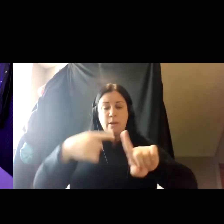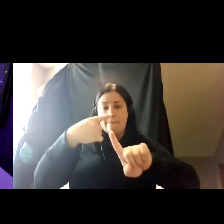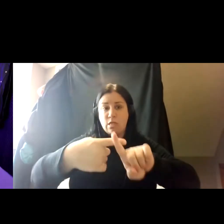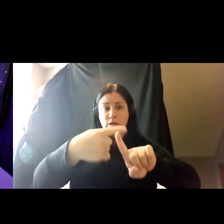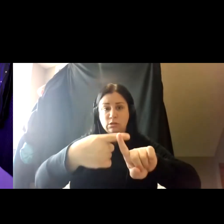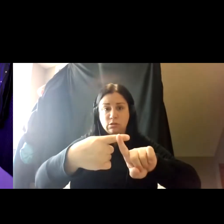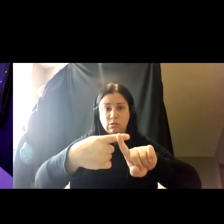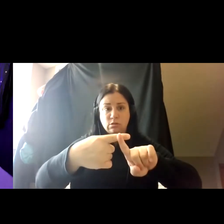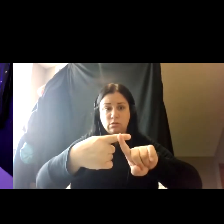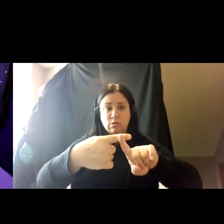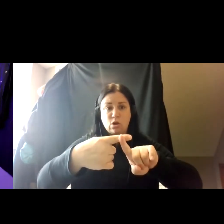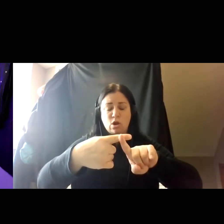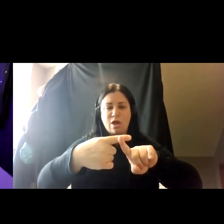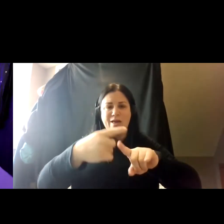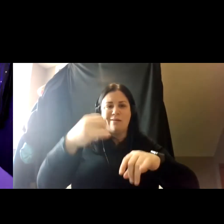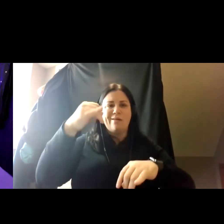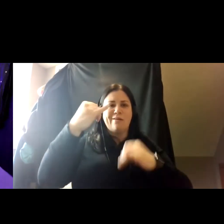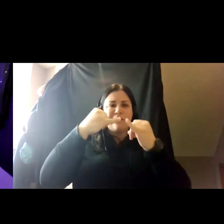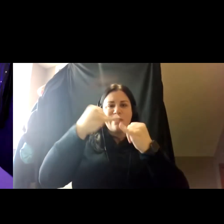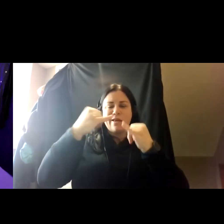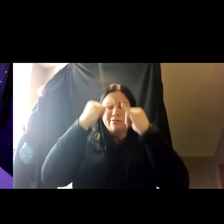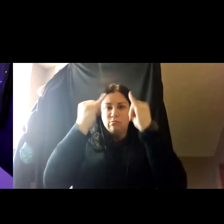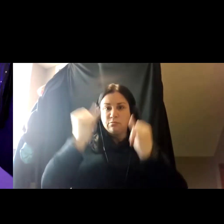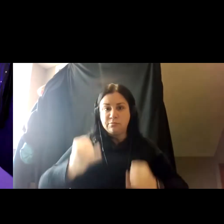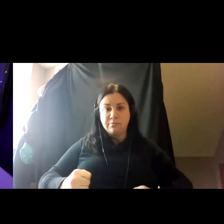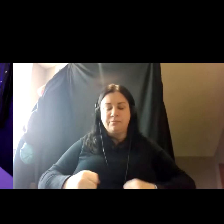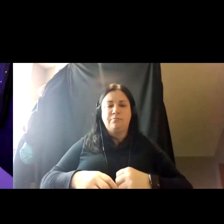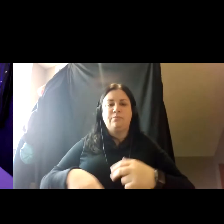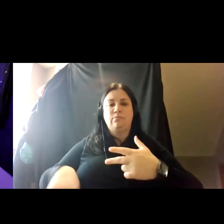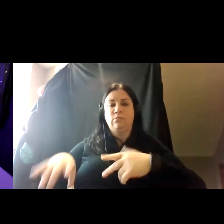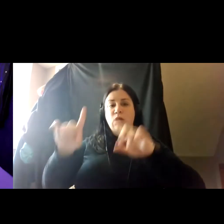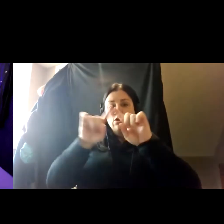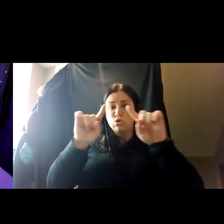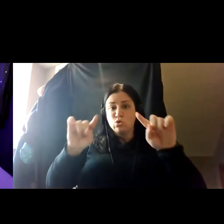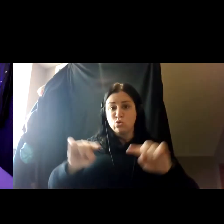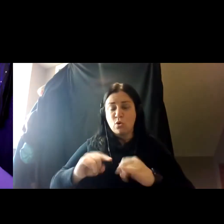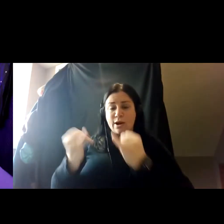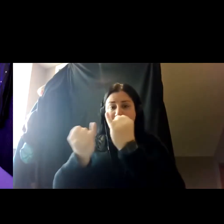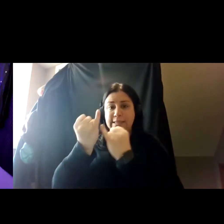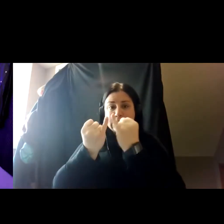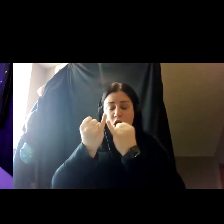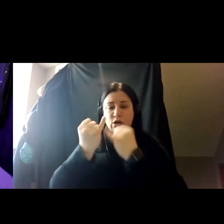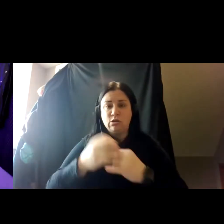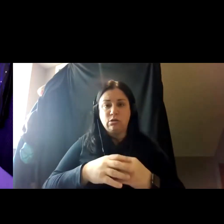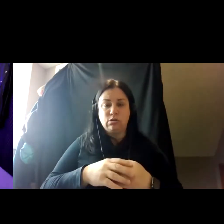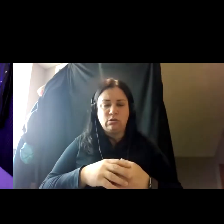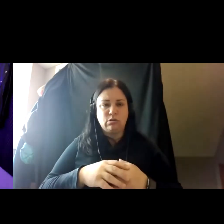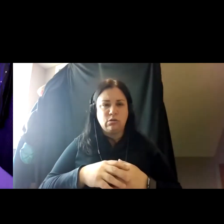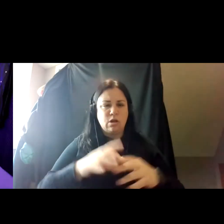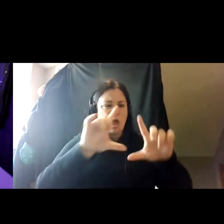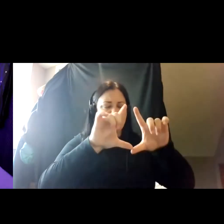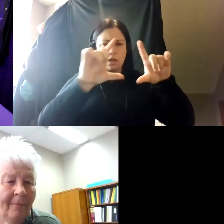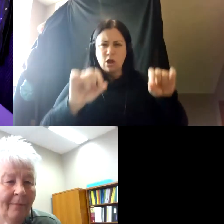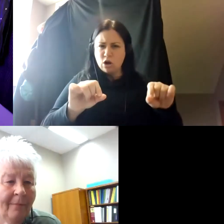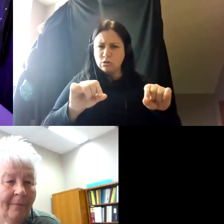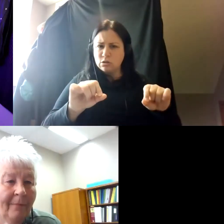sign. There's a wavy line. It's just a squiggly line. okay, And there's a square and there's a star. okay, What these cards are,